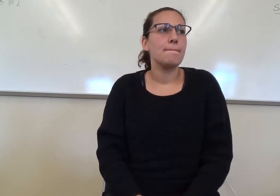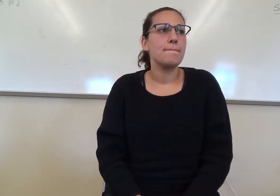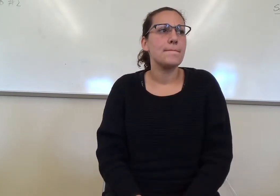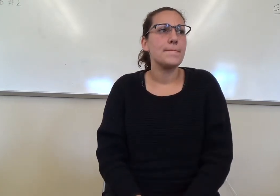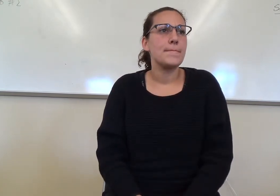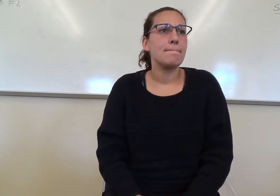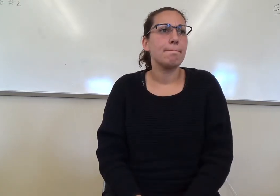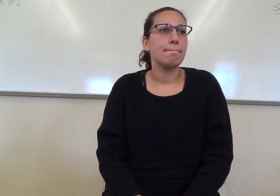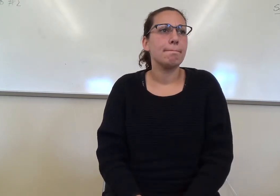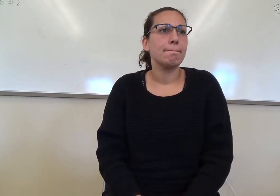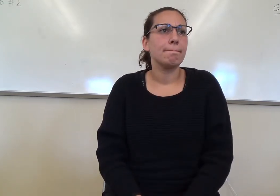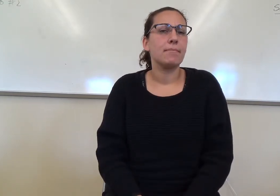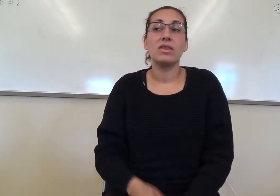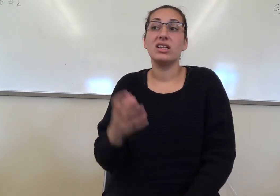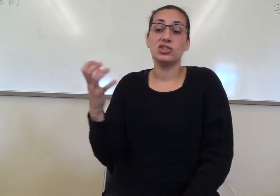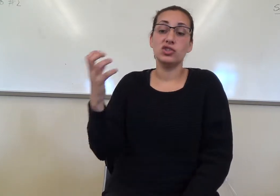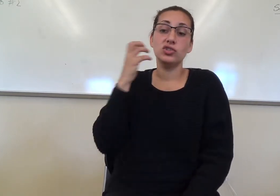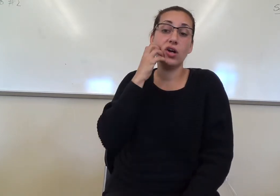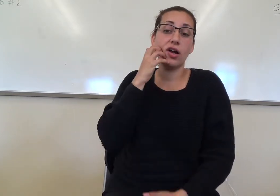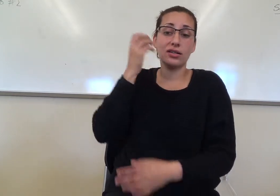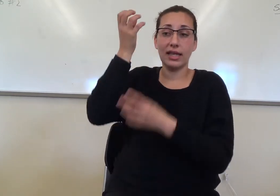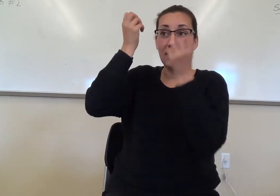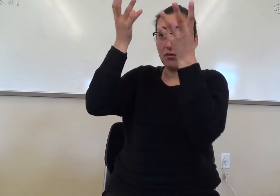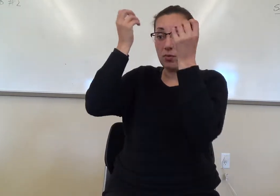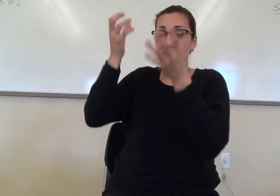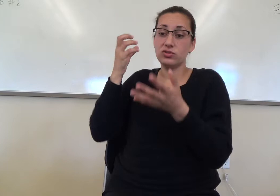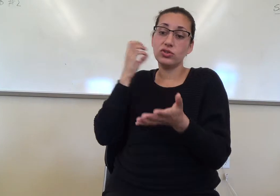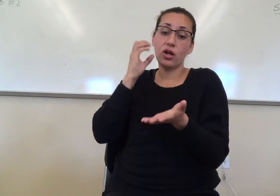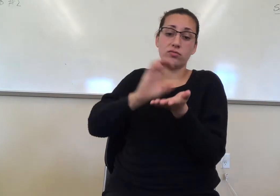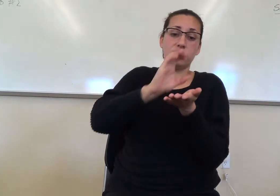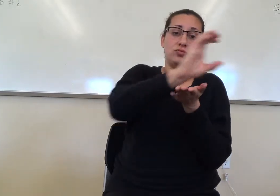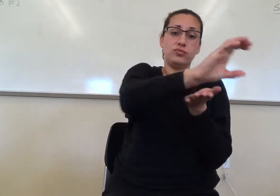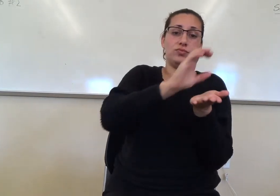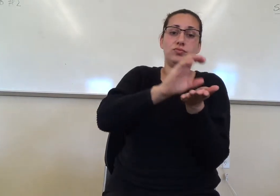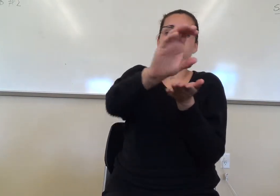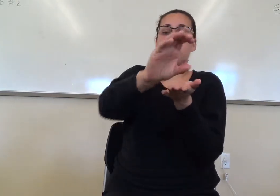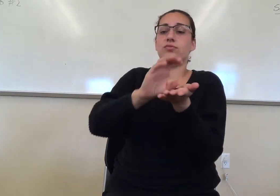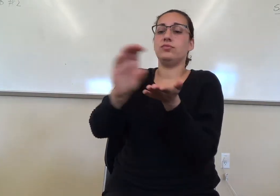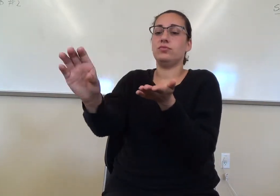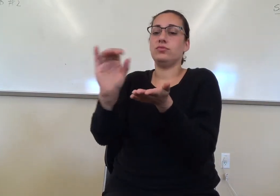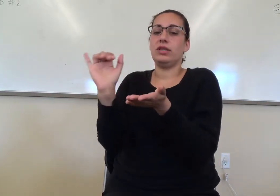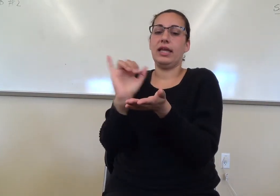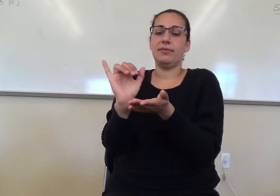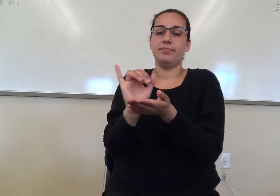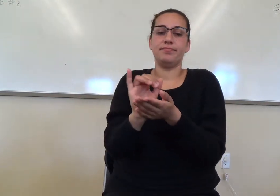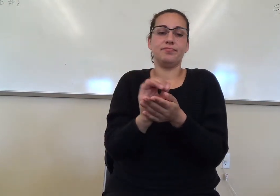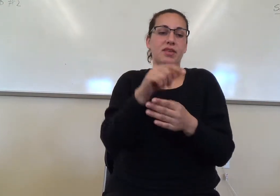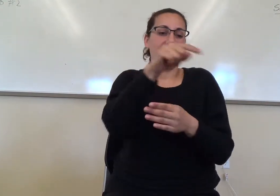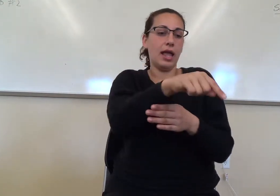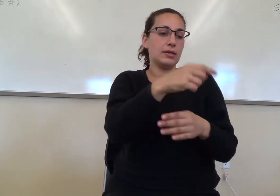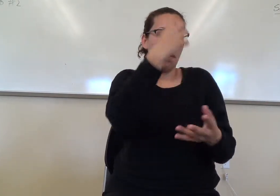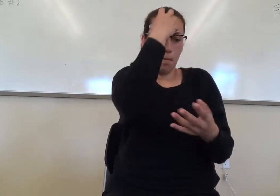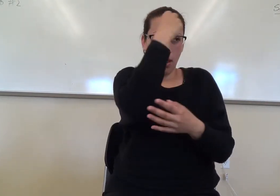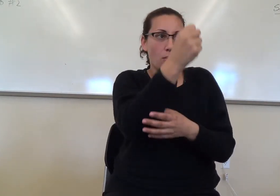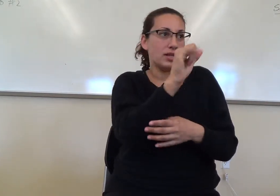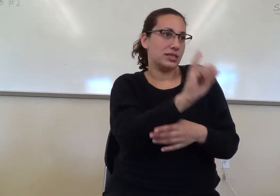Chunking information is a great way for memory work. Good. Okay, yeah. So this word, even though